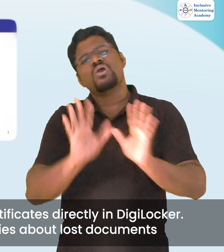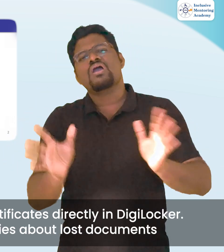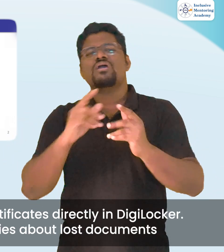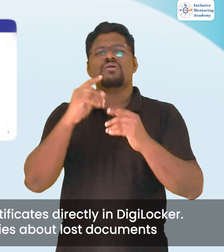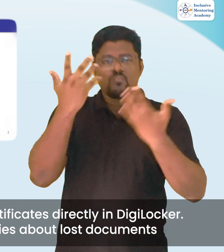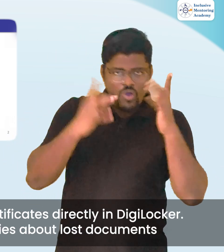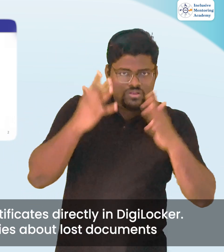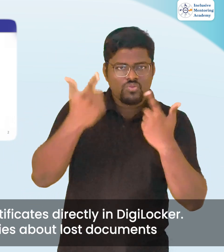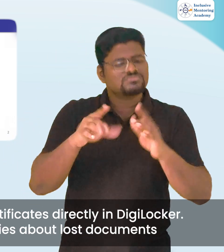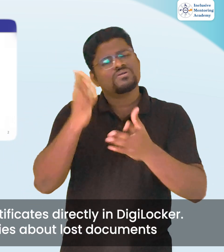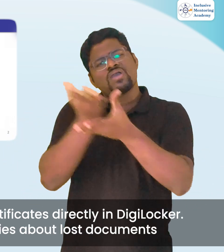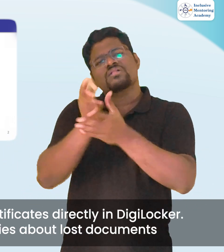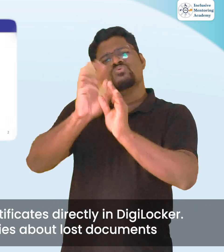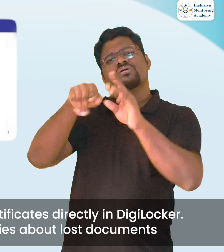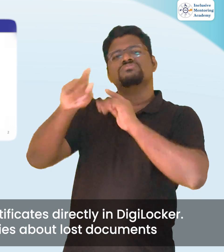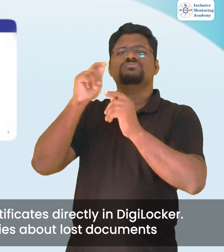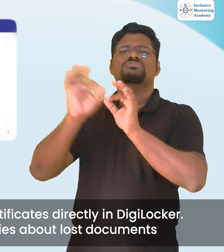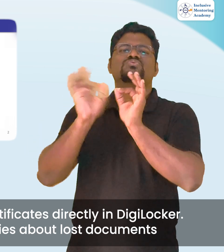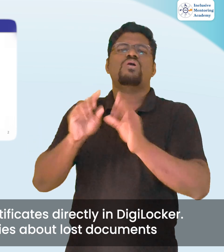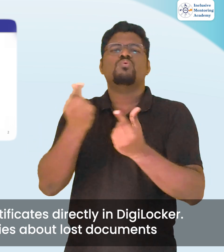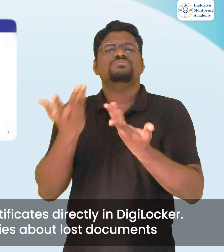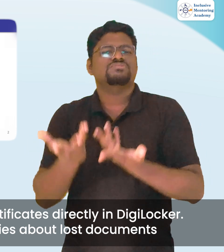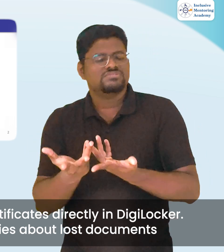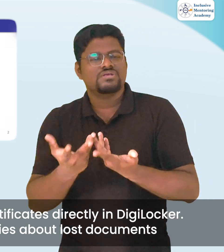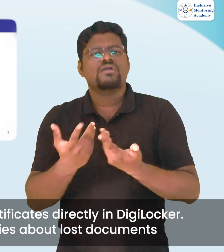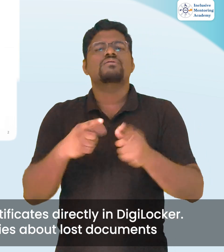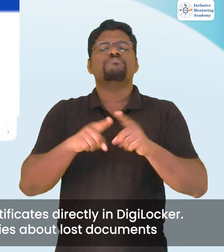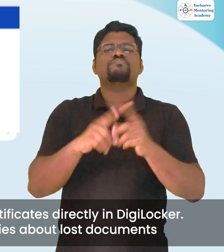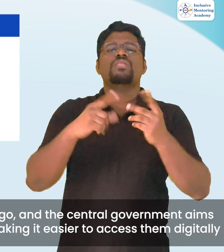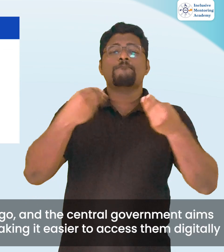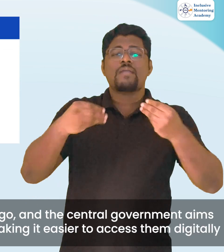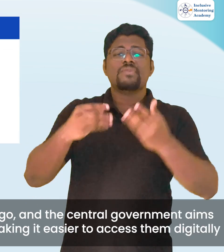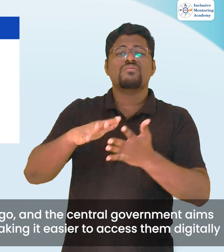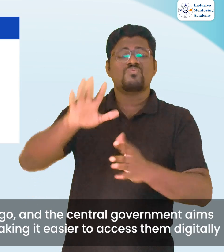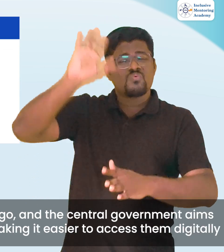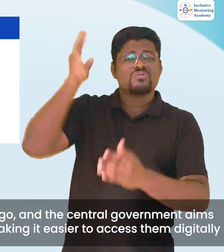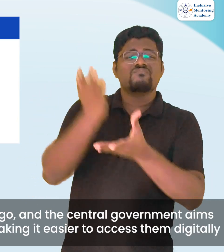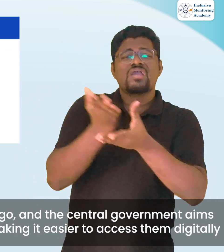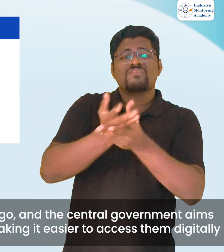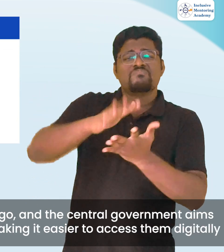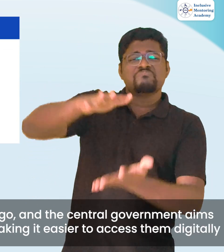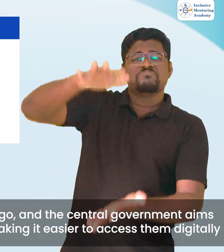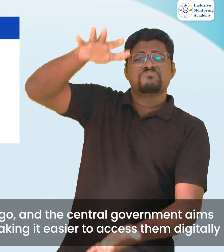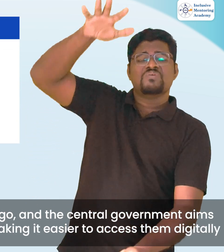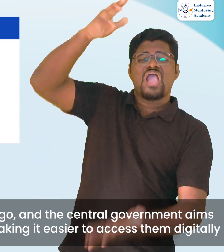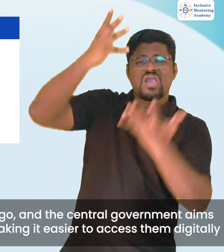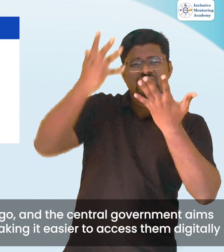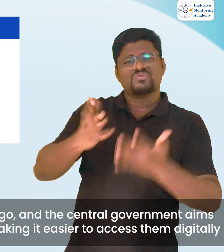DigiLocker. This means no more worries about lost documents. There are many old files from years ago, and the central